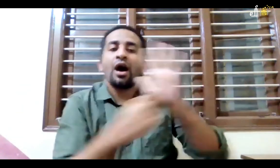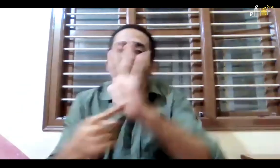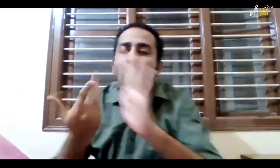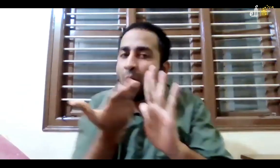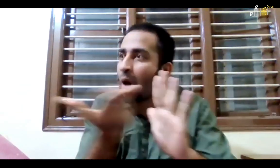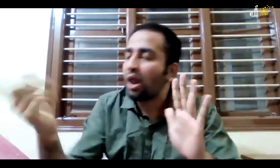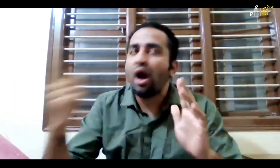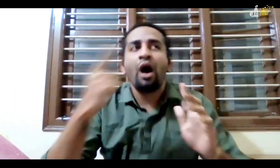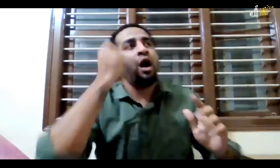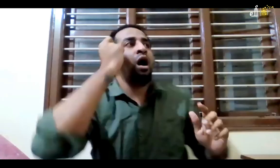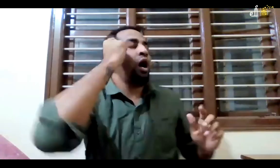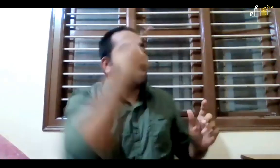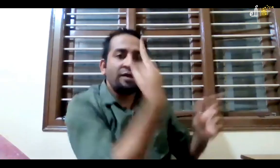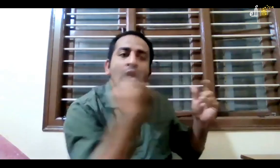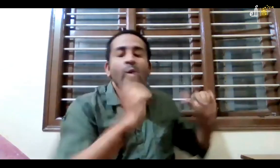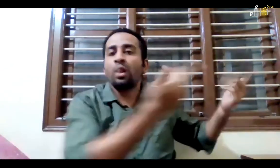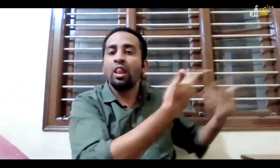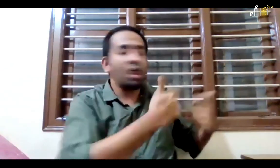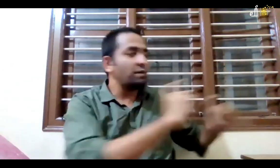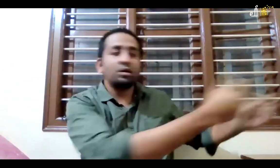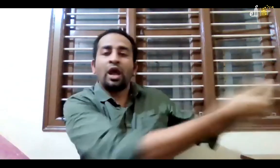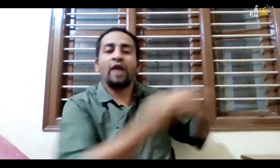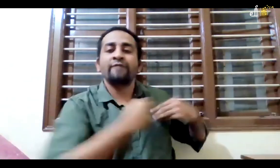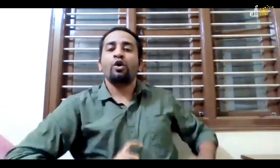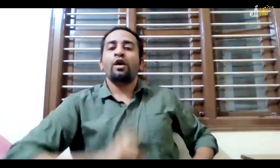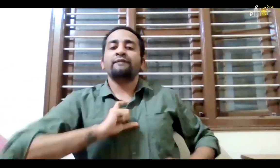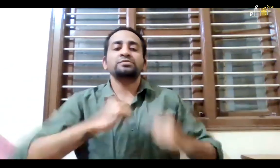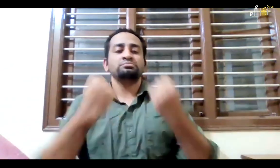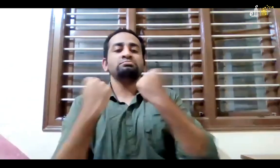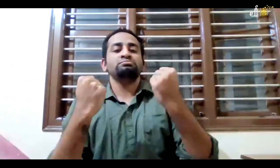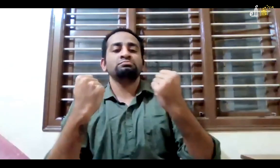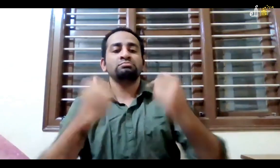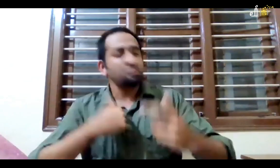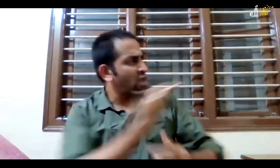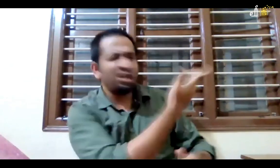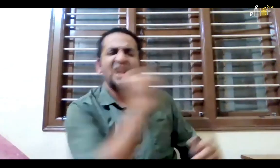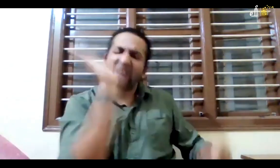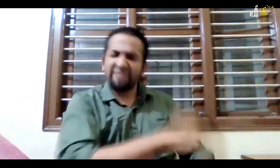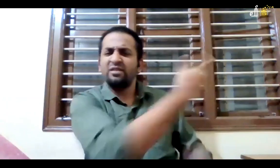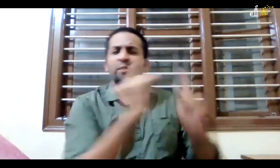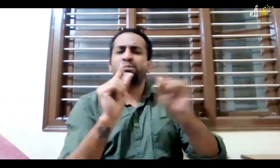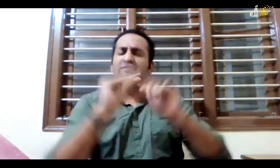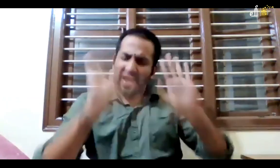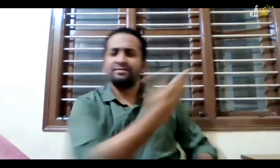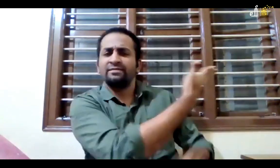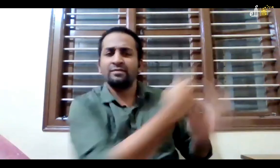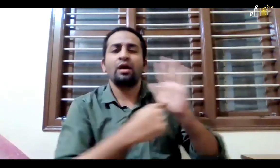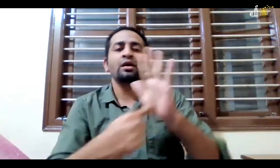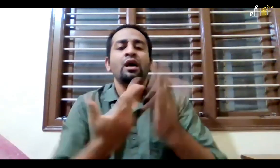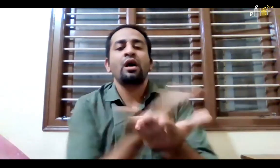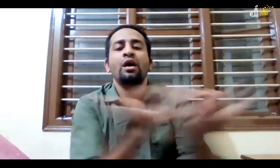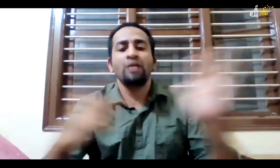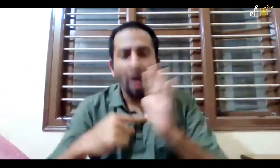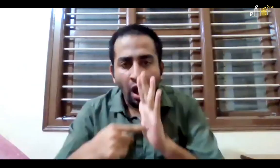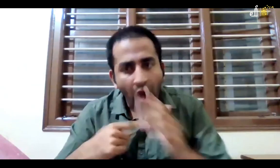really have a sigh of relief where they can see, okay, yeah, our child can also possibly be very confident, and it's just a booster